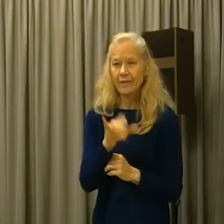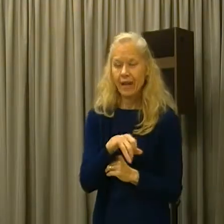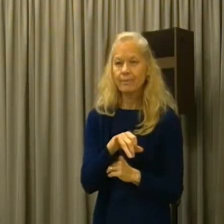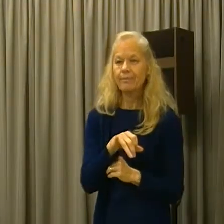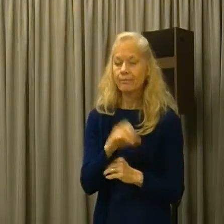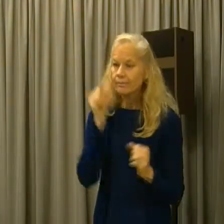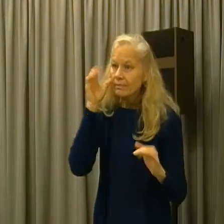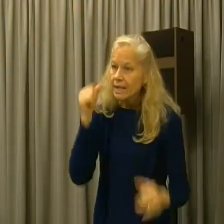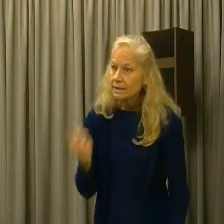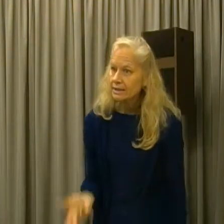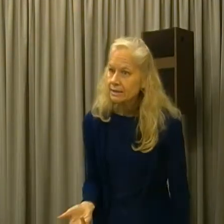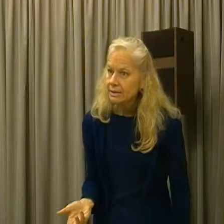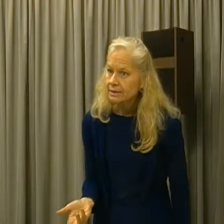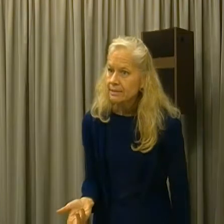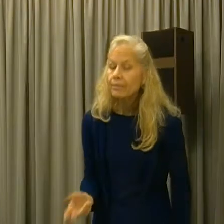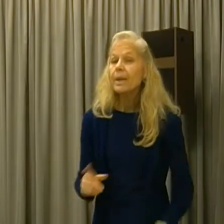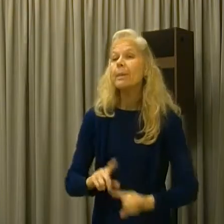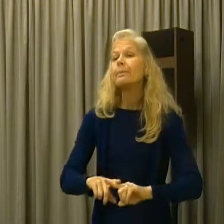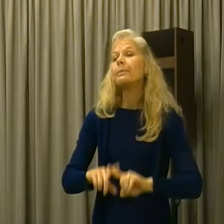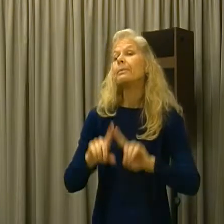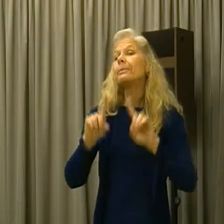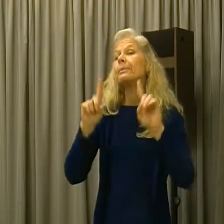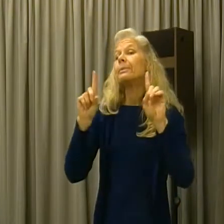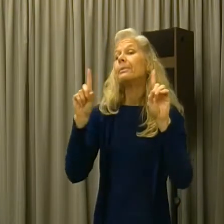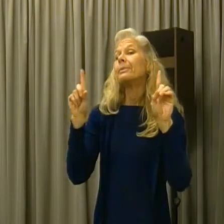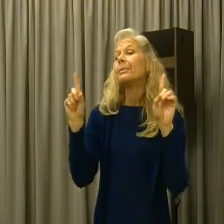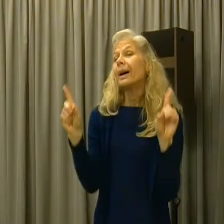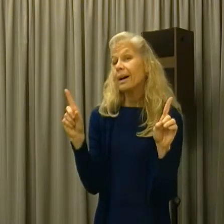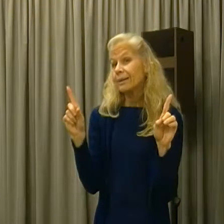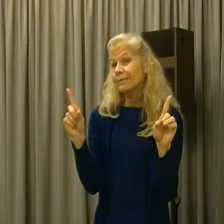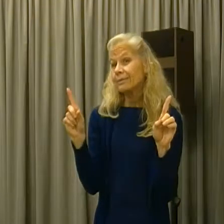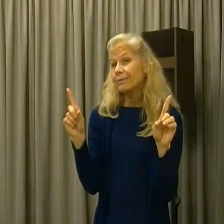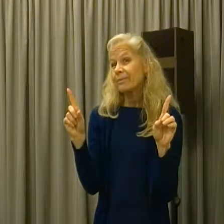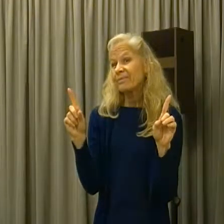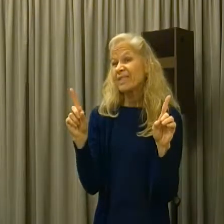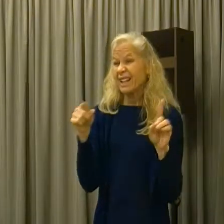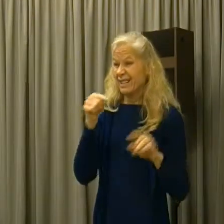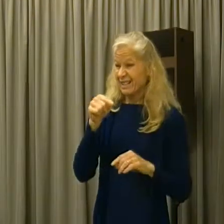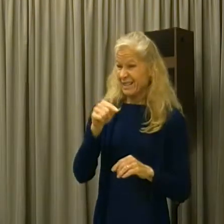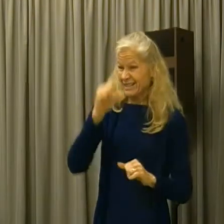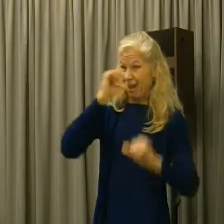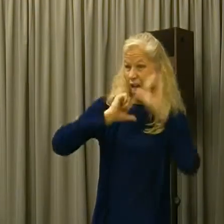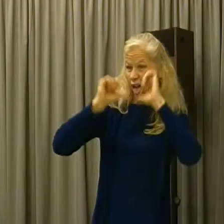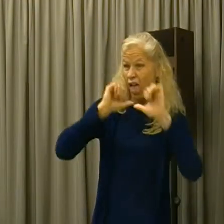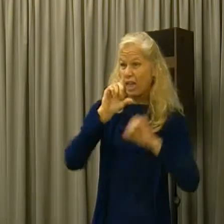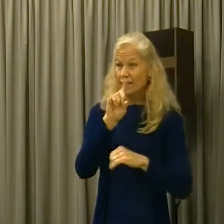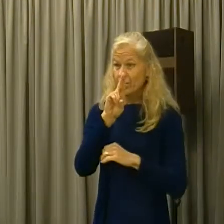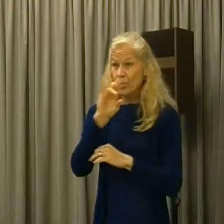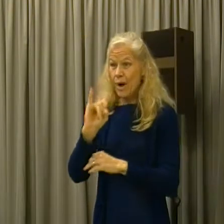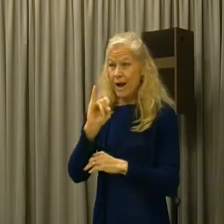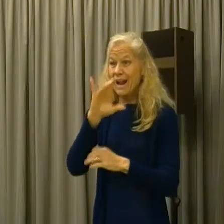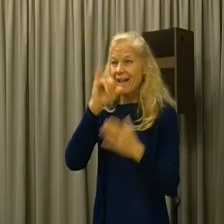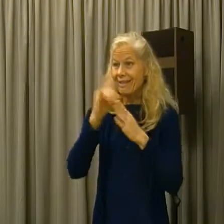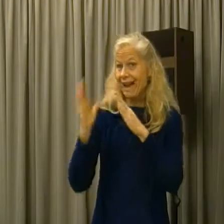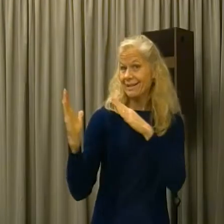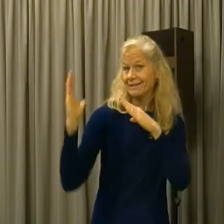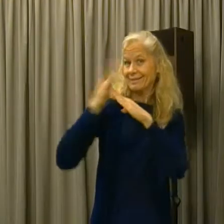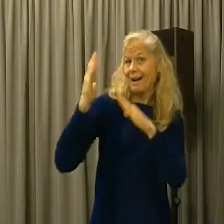Still, the number one cause of accidents in the U.S. is not driving under the influence of alcohol, but distracted